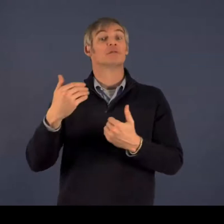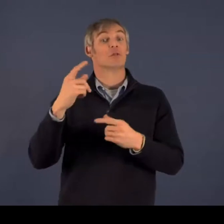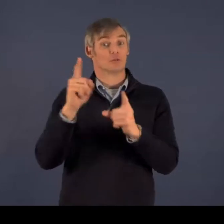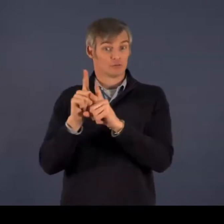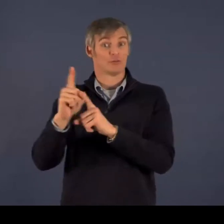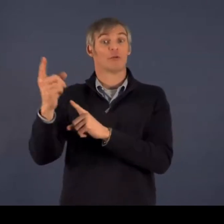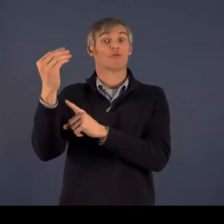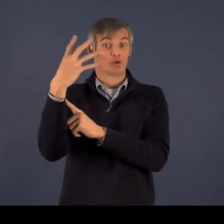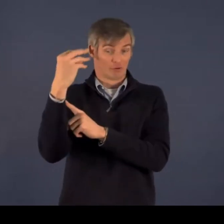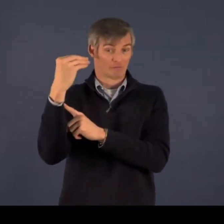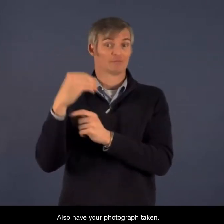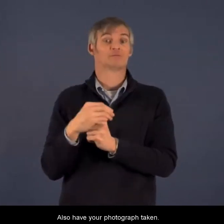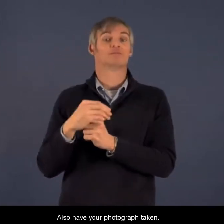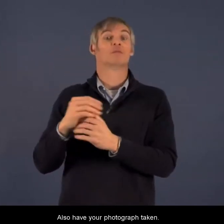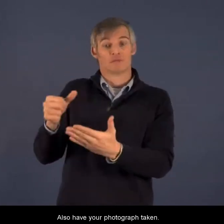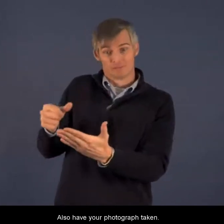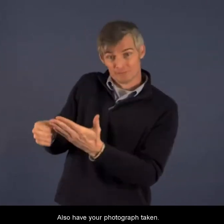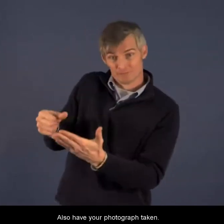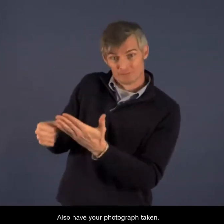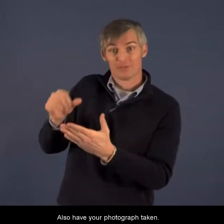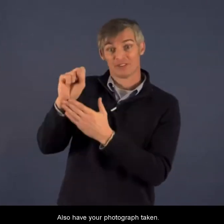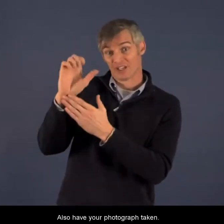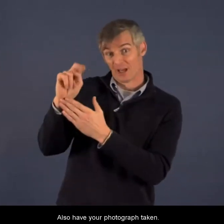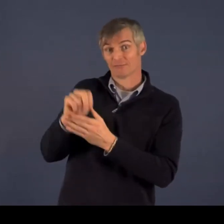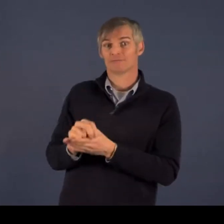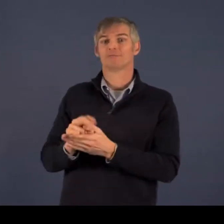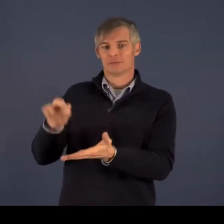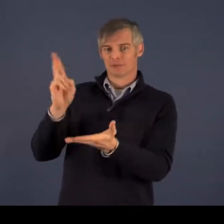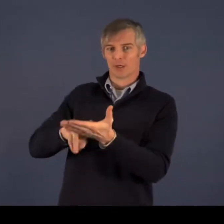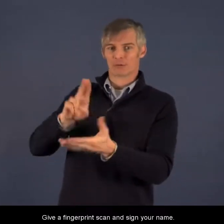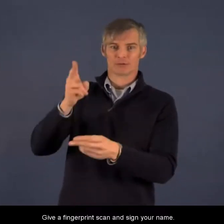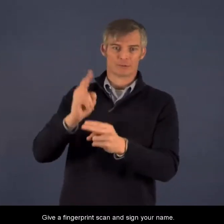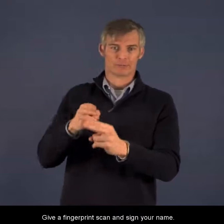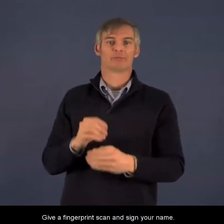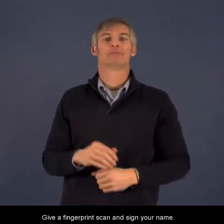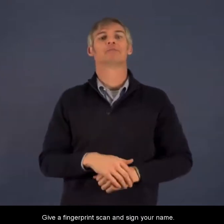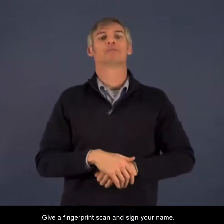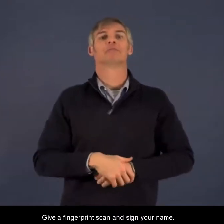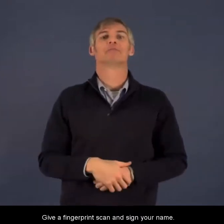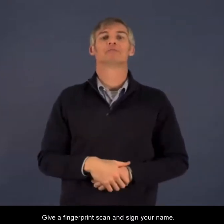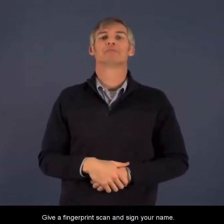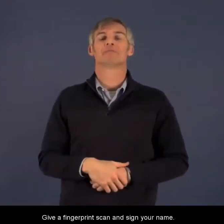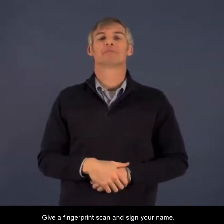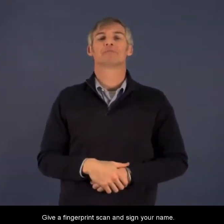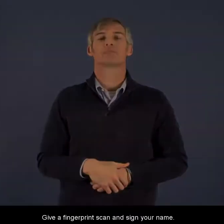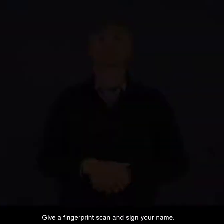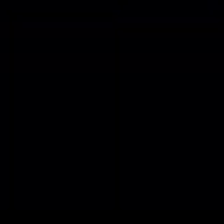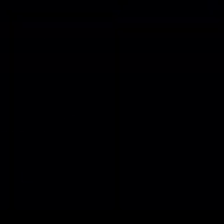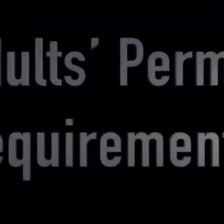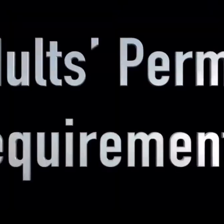12805B. Also, have your photograph taken, give a fingerprint scan, and sign your name.